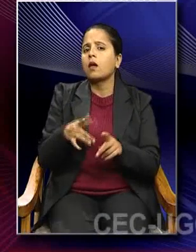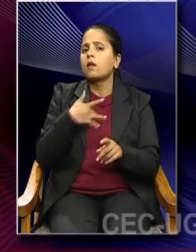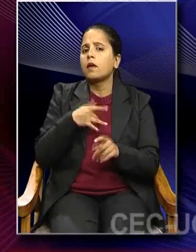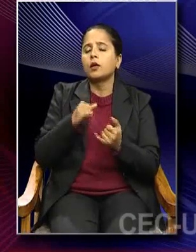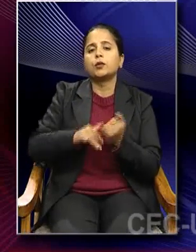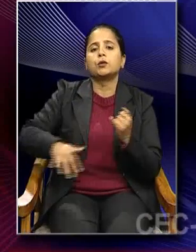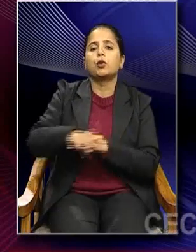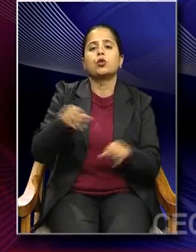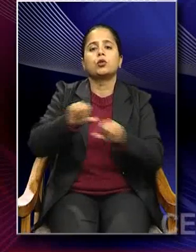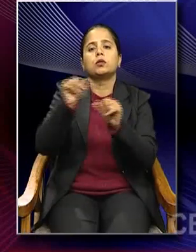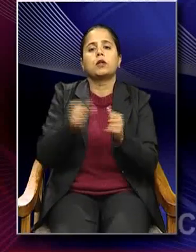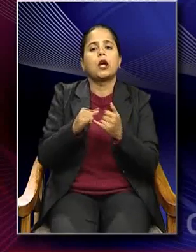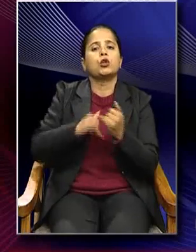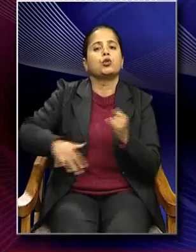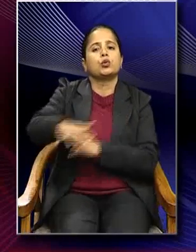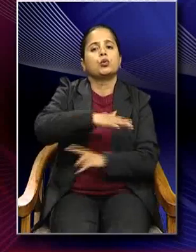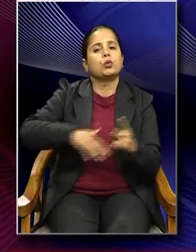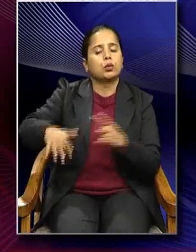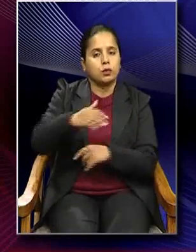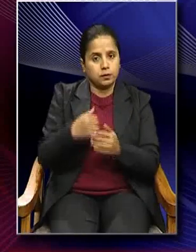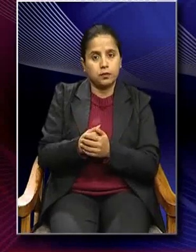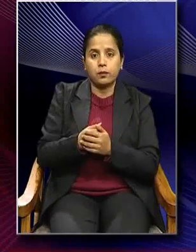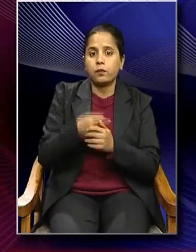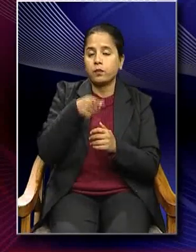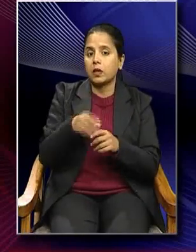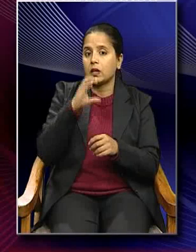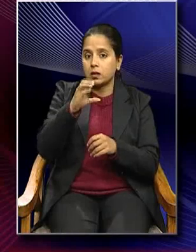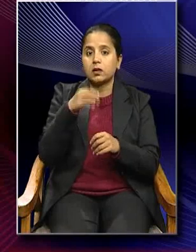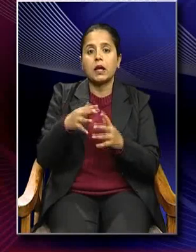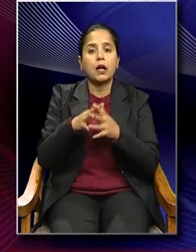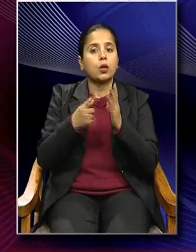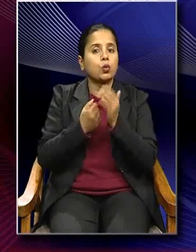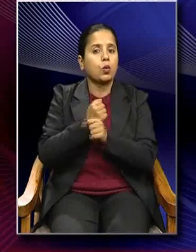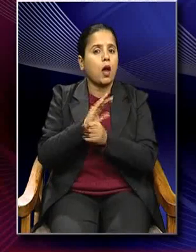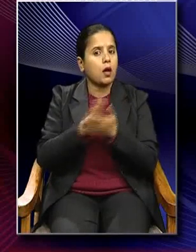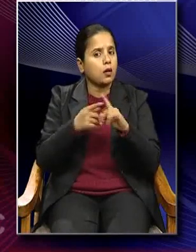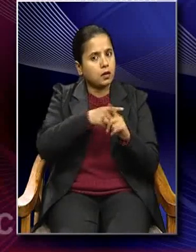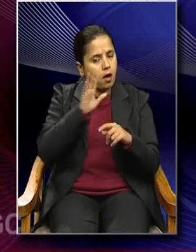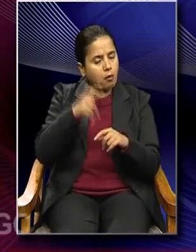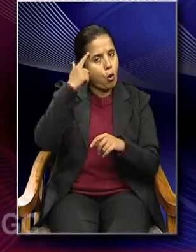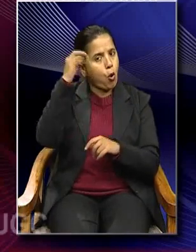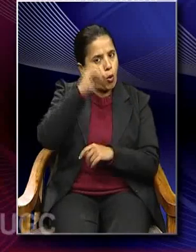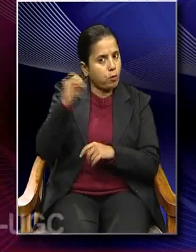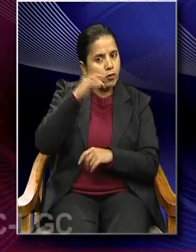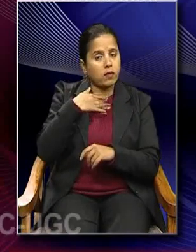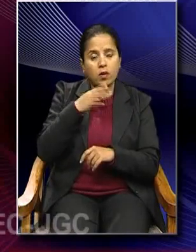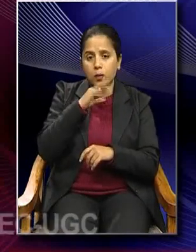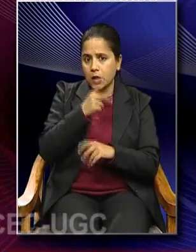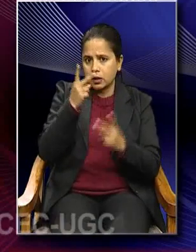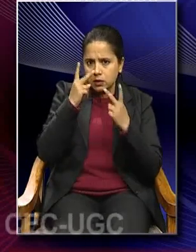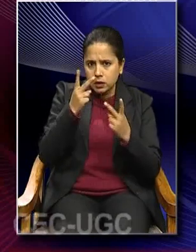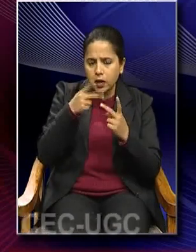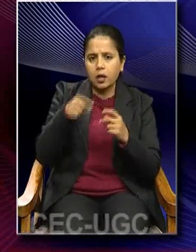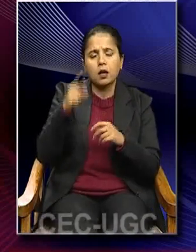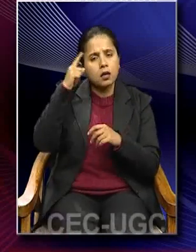social sciences and society. So C. Wright Mills was of opinion that the task of